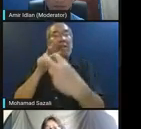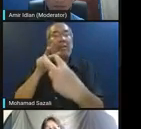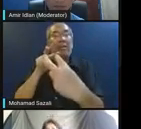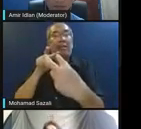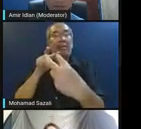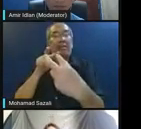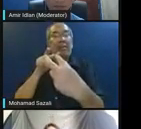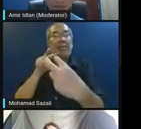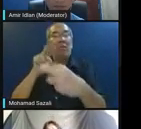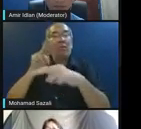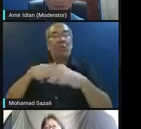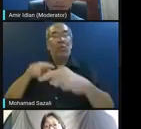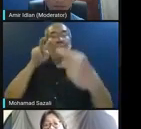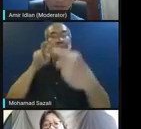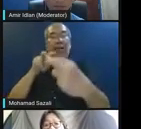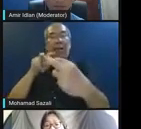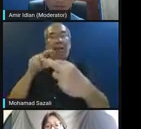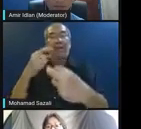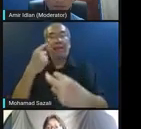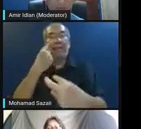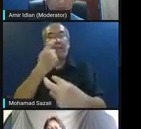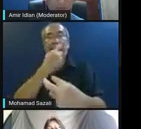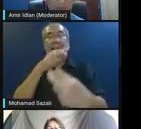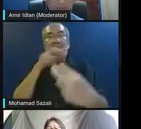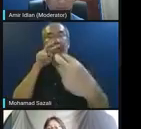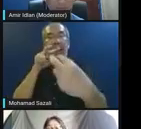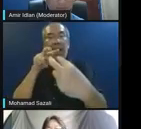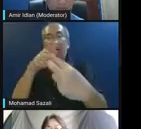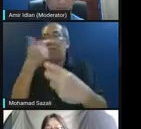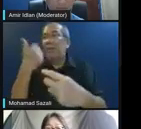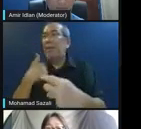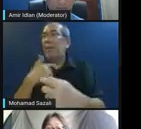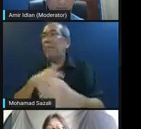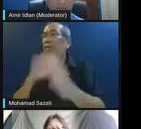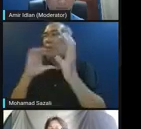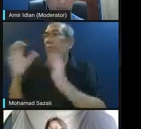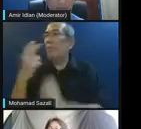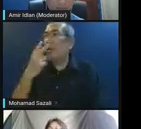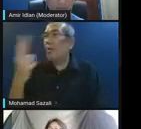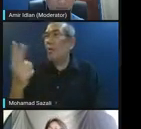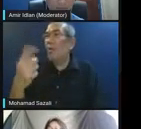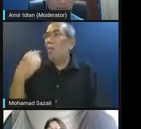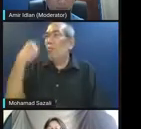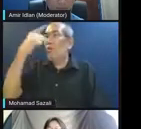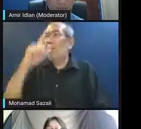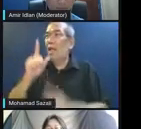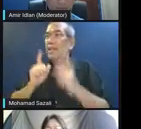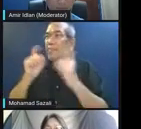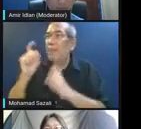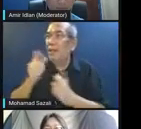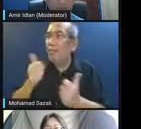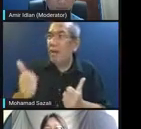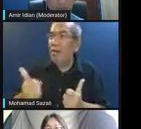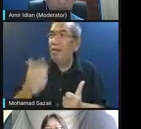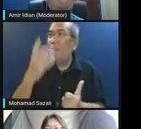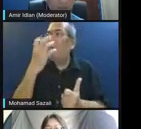So you want to communicate with a deaf person, yeah? Make sure that you're doing it face to face. You make sure they have eye